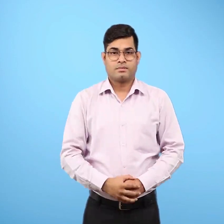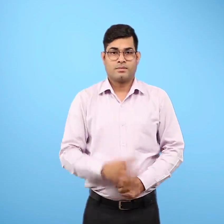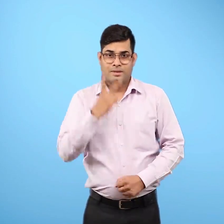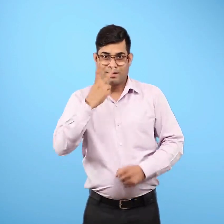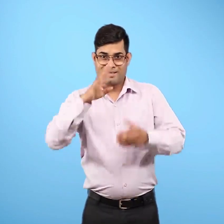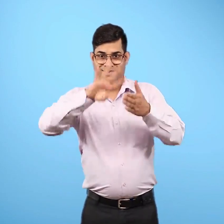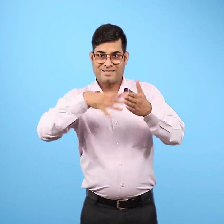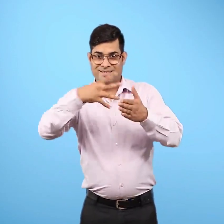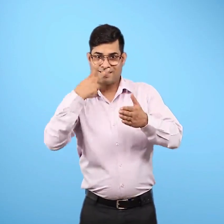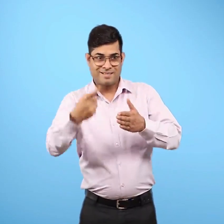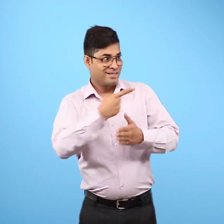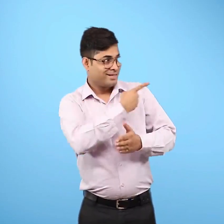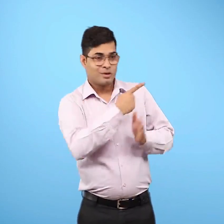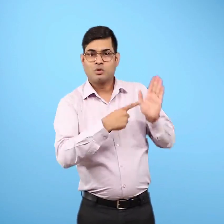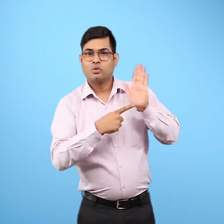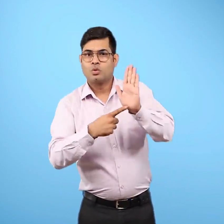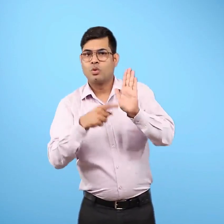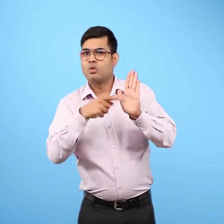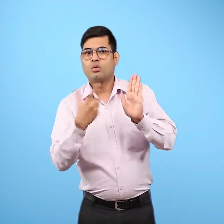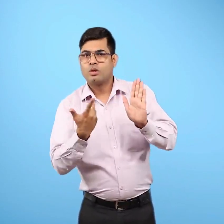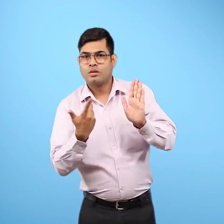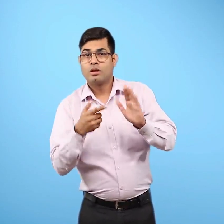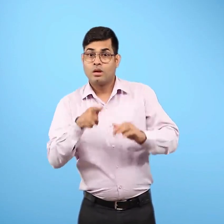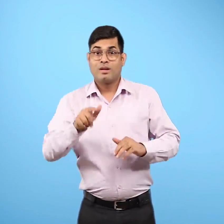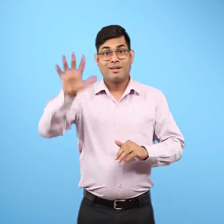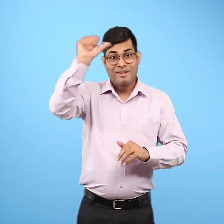The table shows the amounts fixed by 4 states.